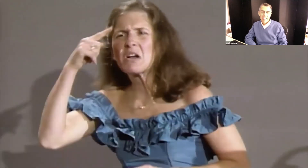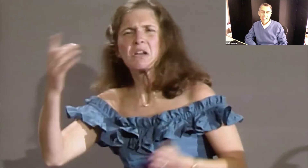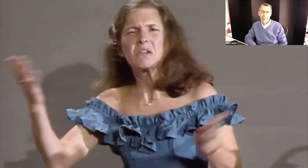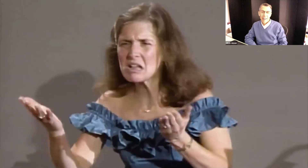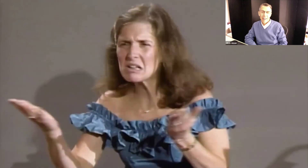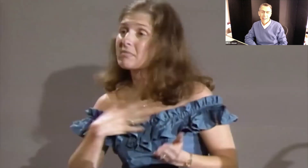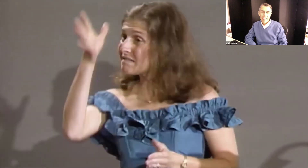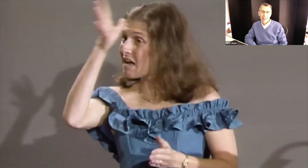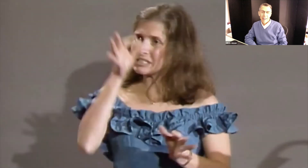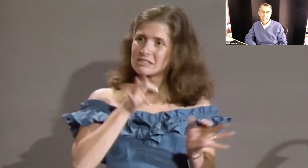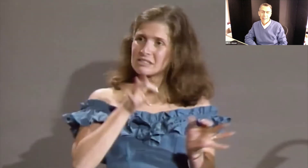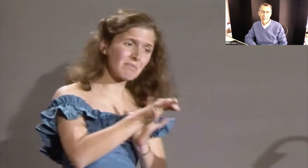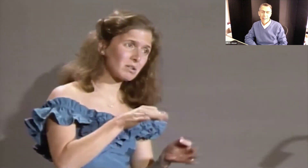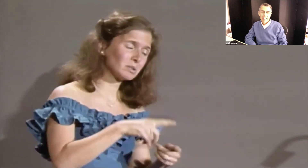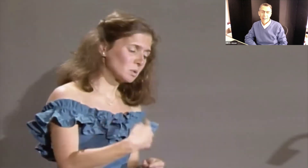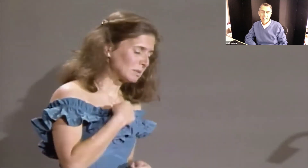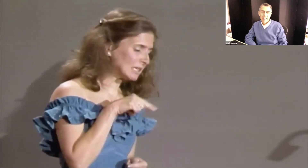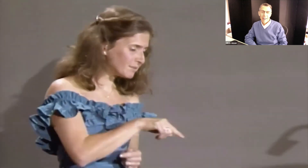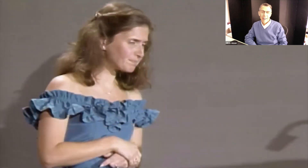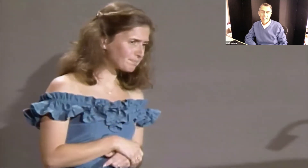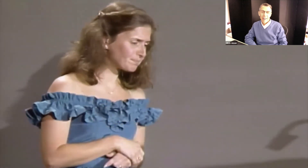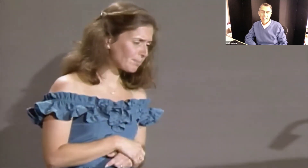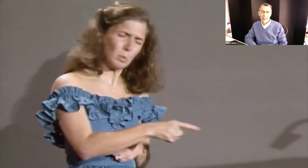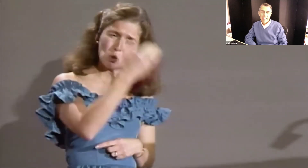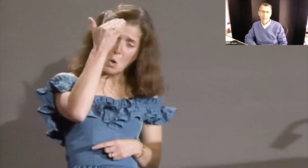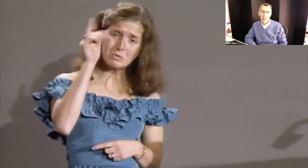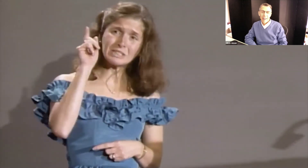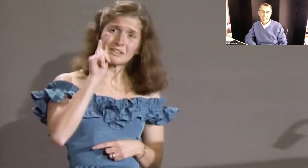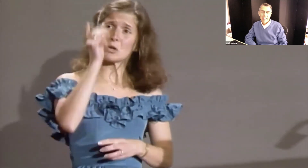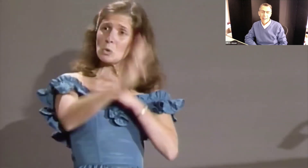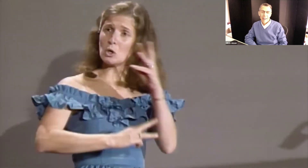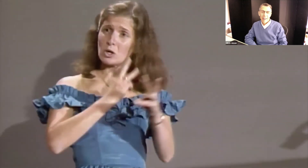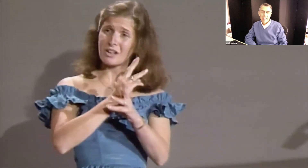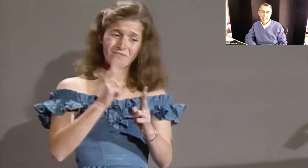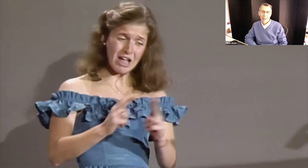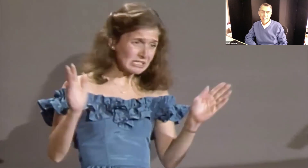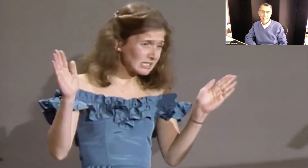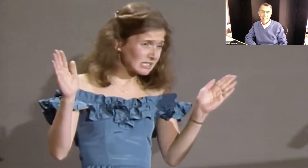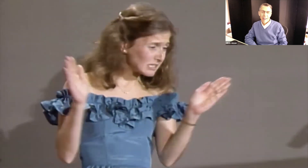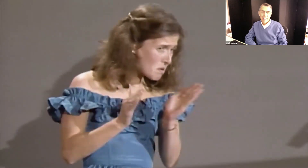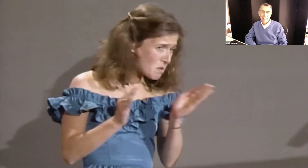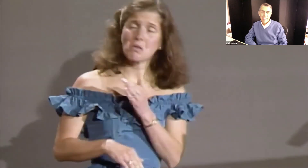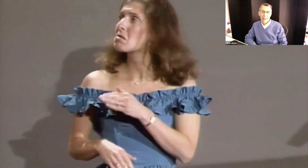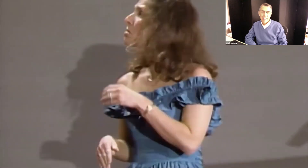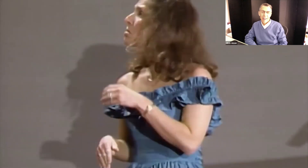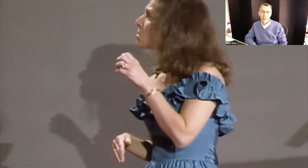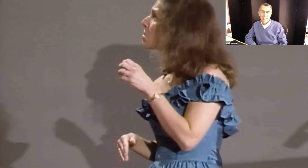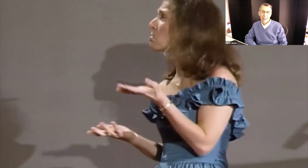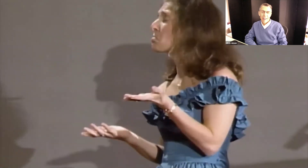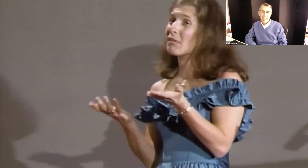going on? My father explained to me. He said, you know, the deaf world is very small. And I said, yeah? I